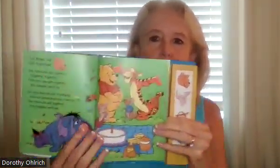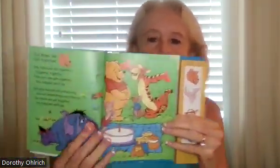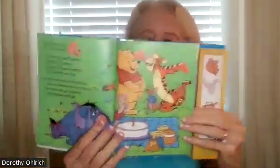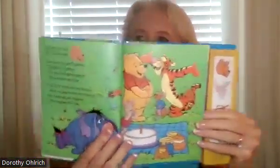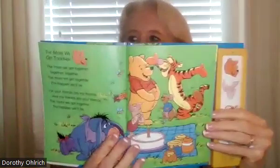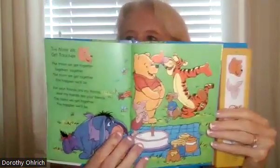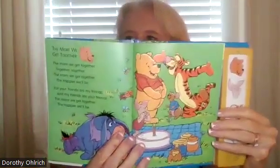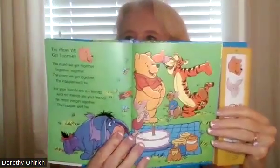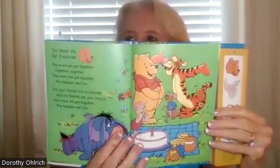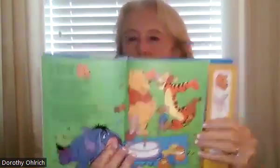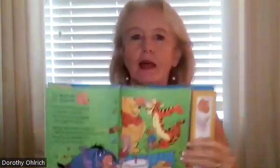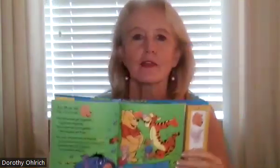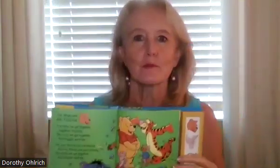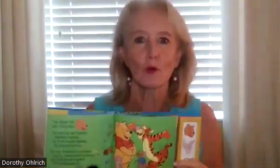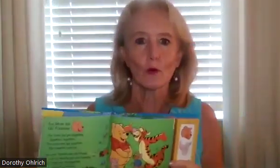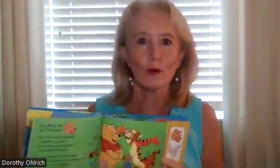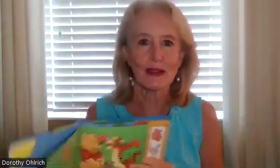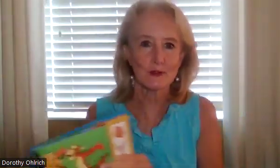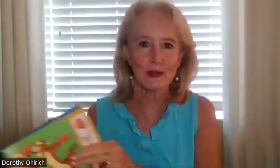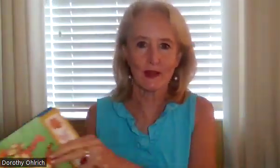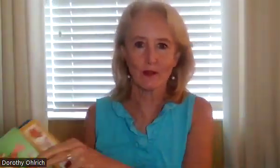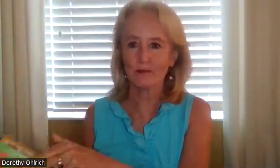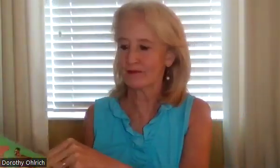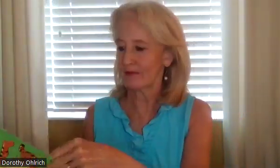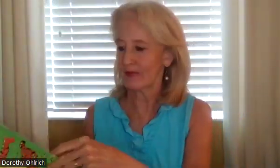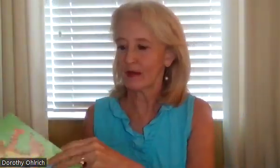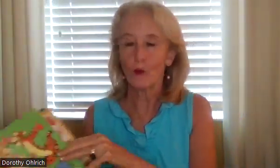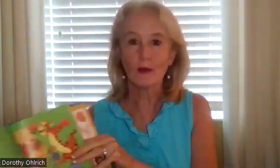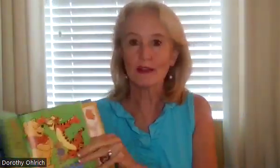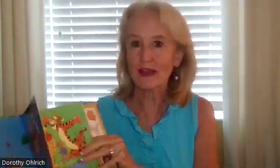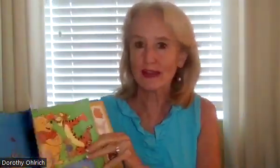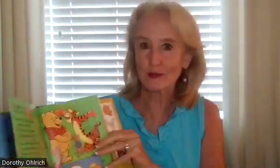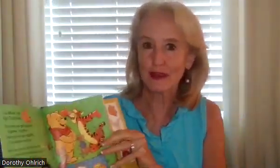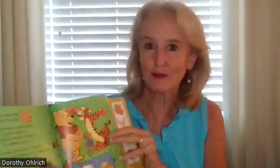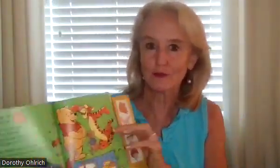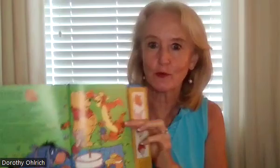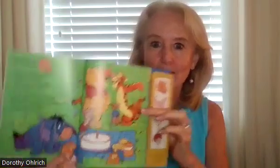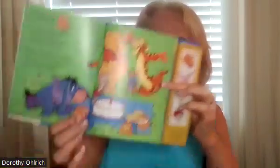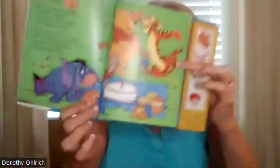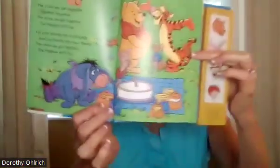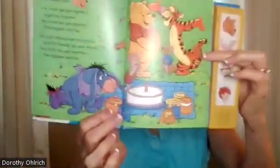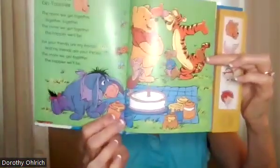be The More We Get Together. What did they get together for?